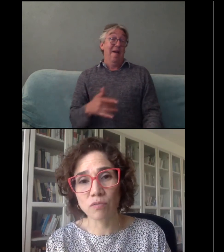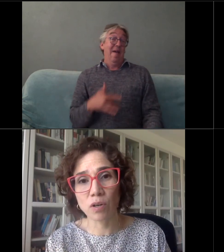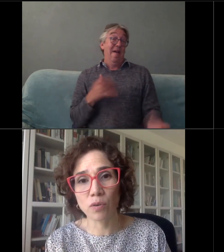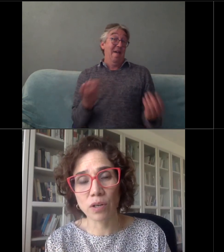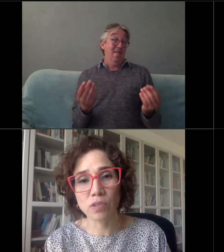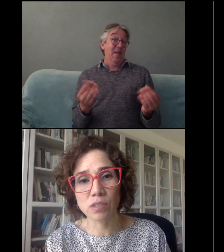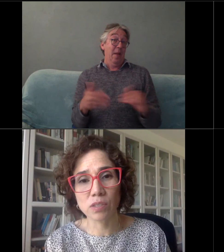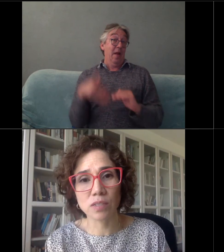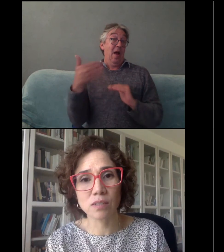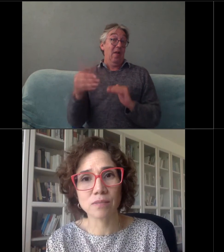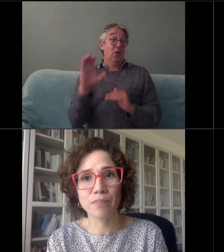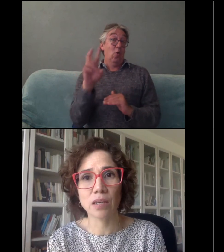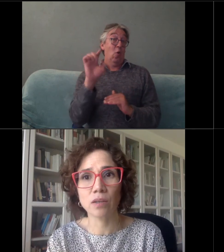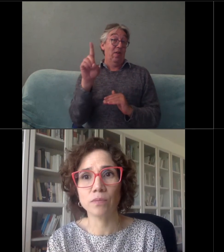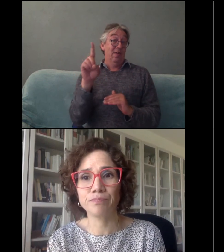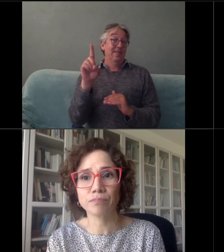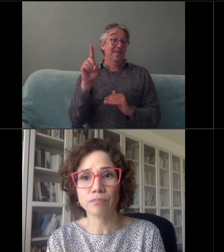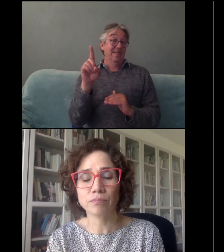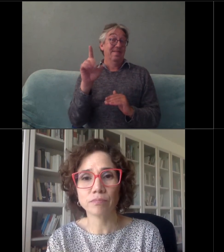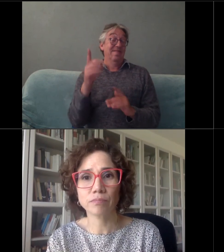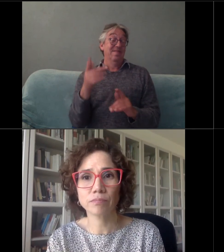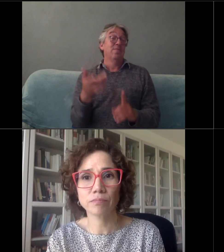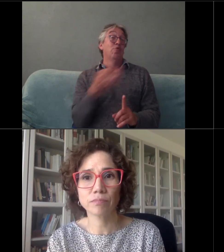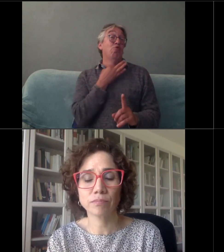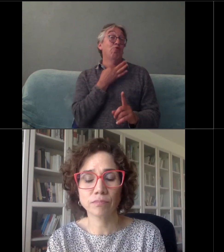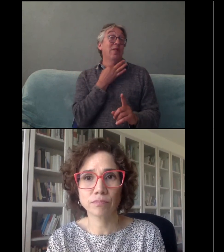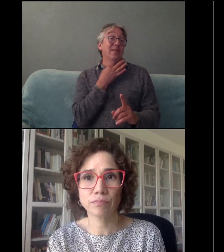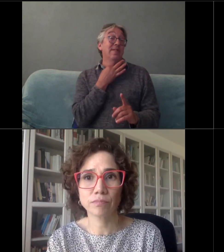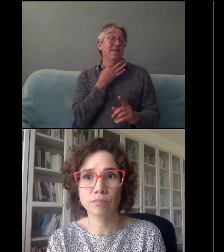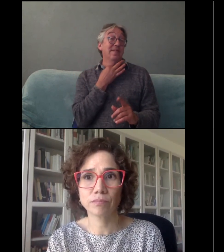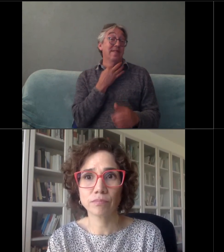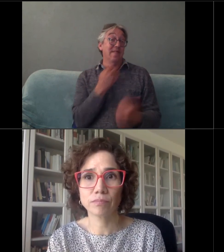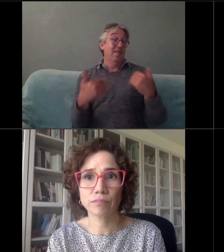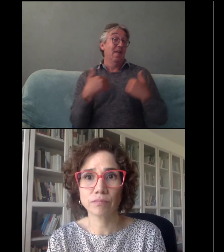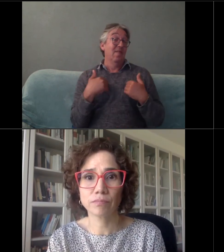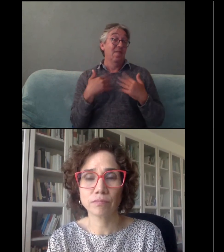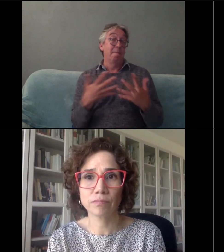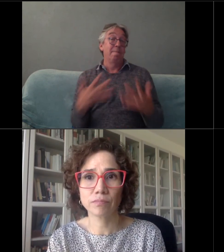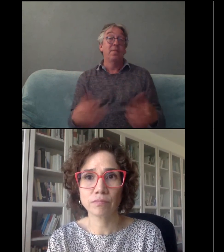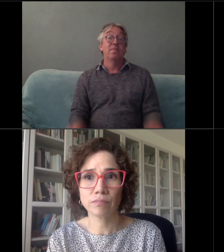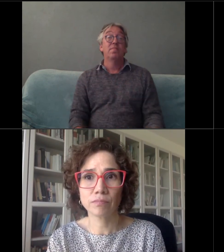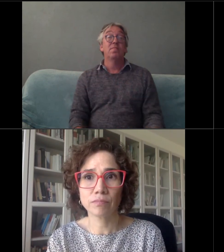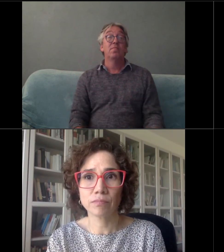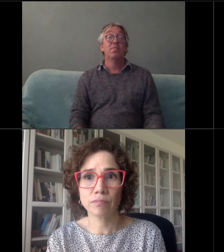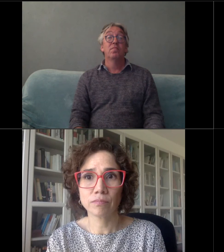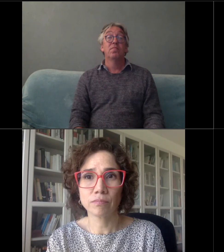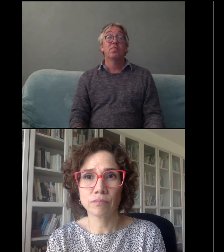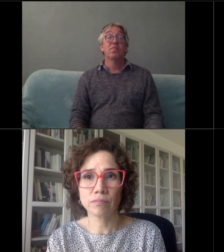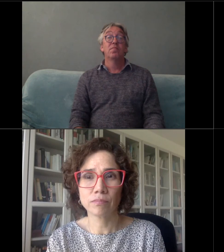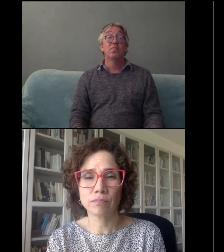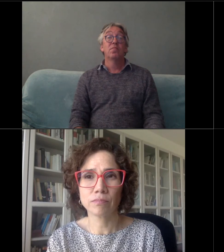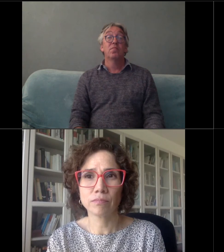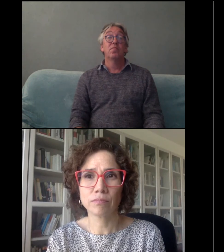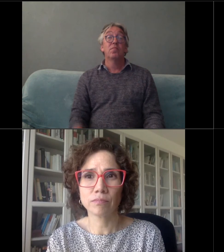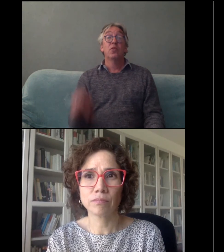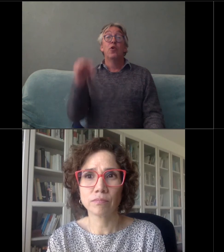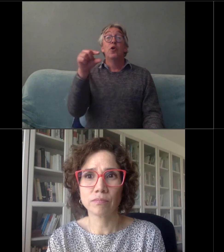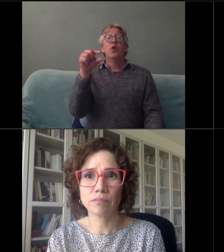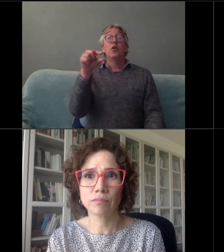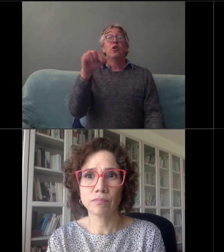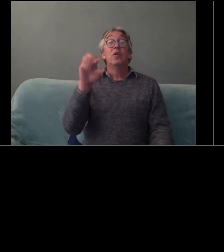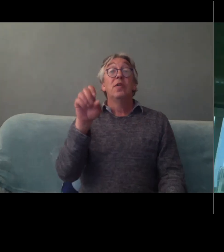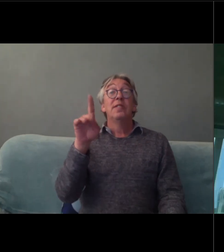response and recovery of this crisis. Thank you. I can say something. Yes, Giampiero,